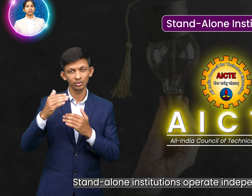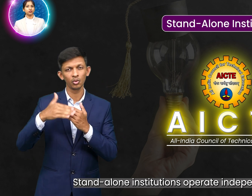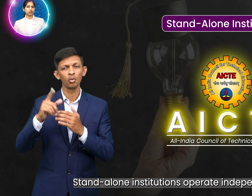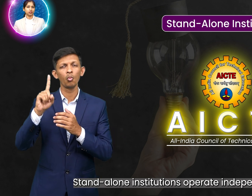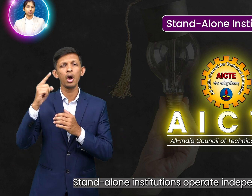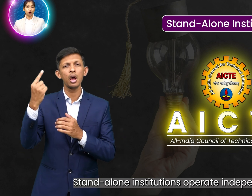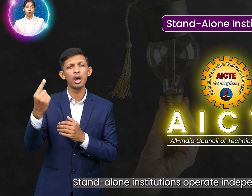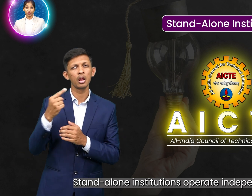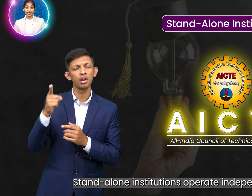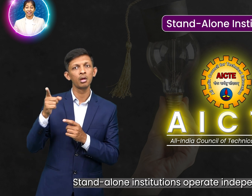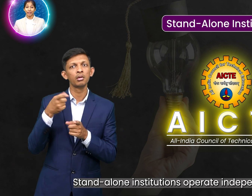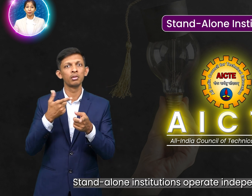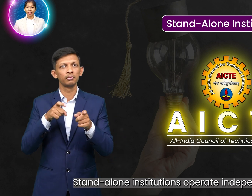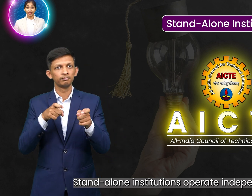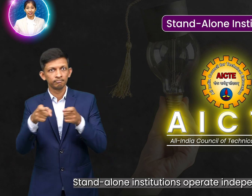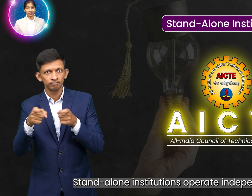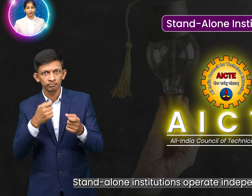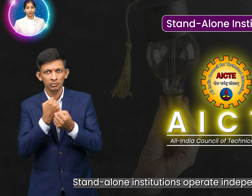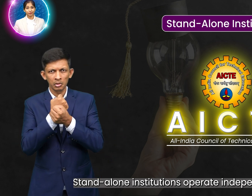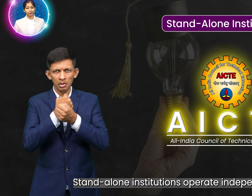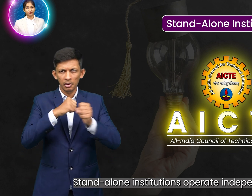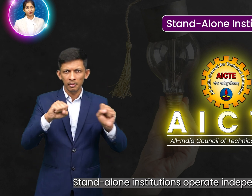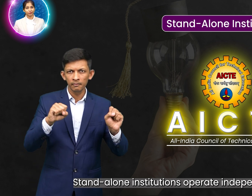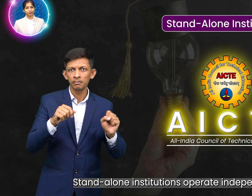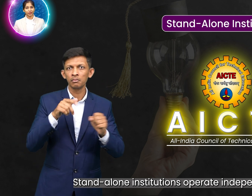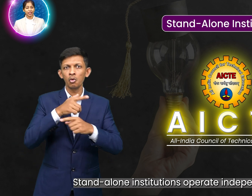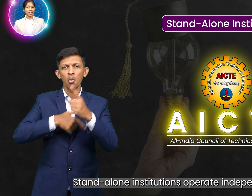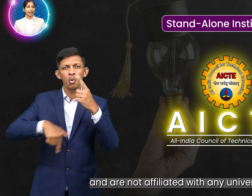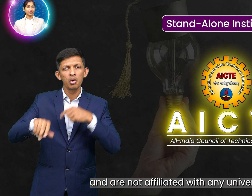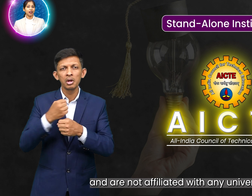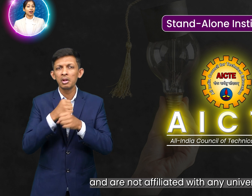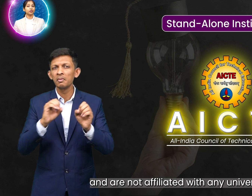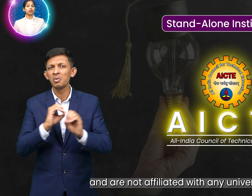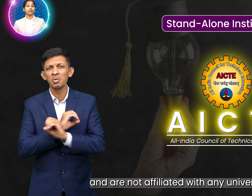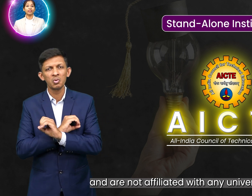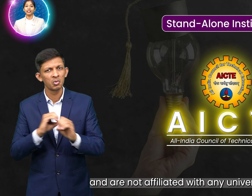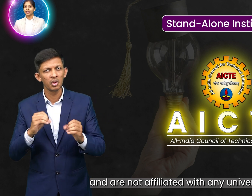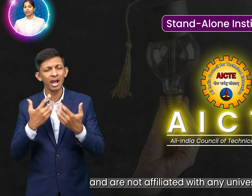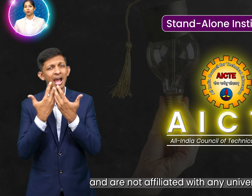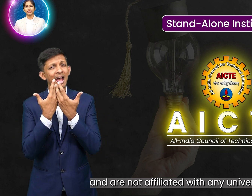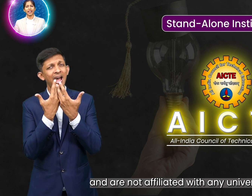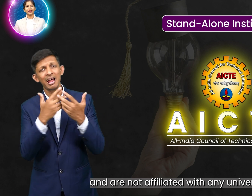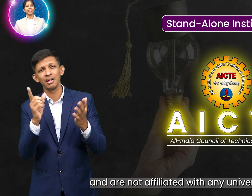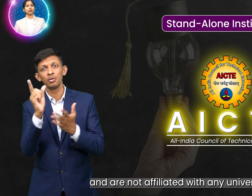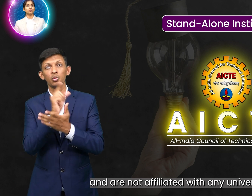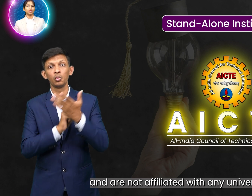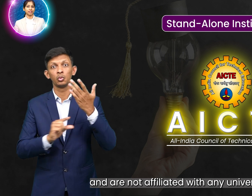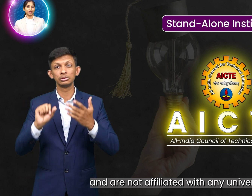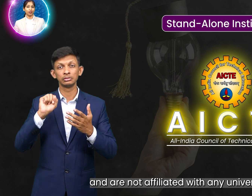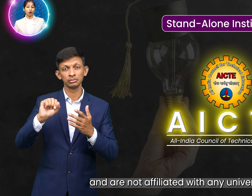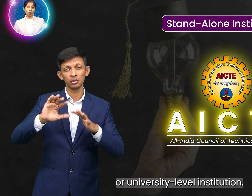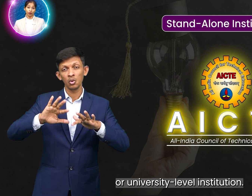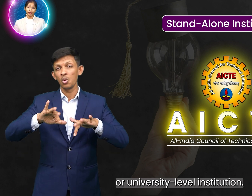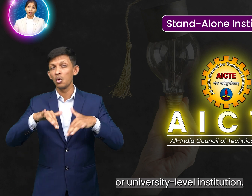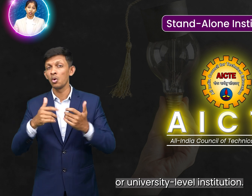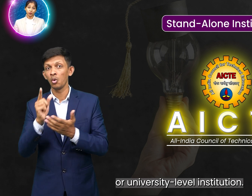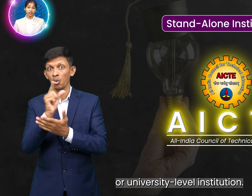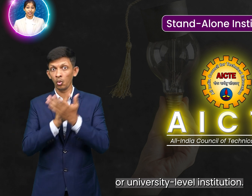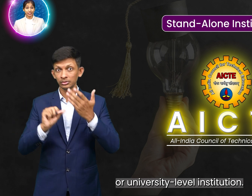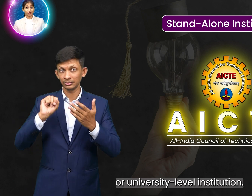Stand-alone institutions operate independently and are not affiliated with any university